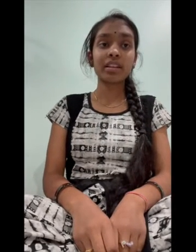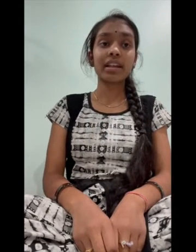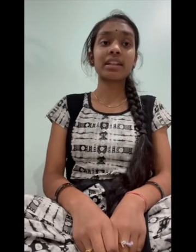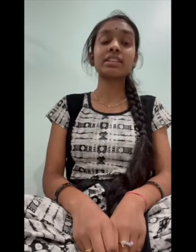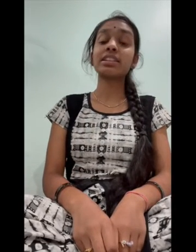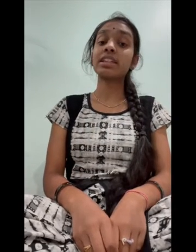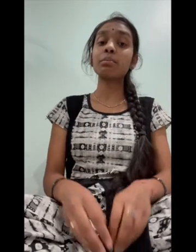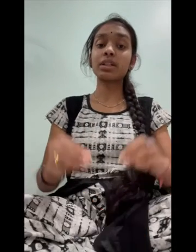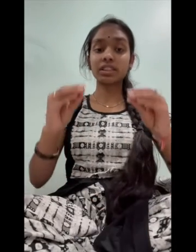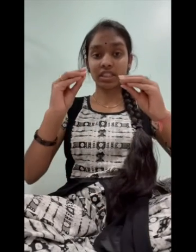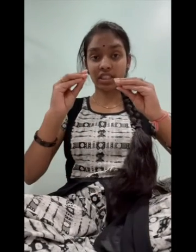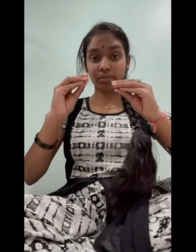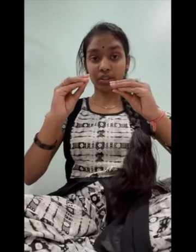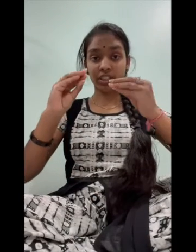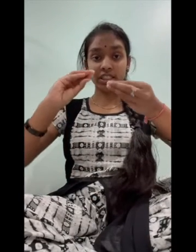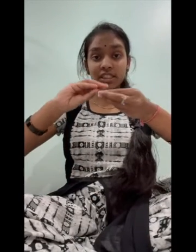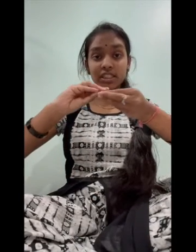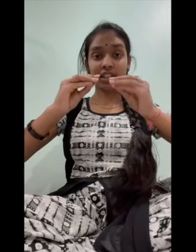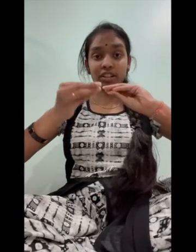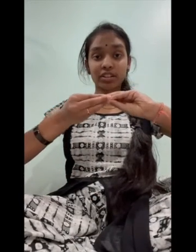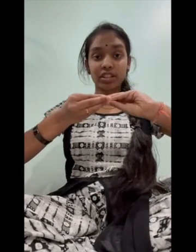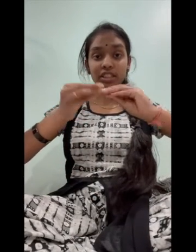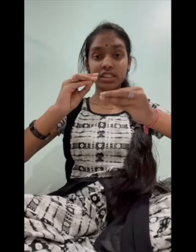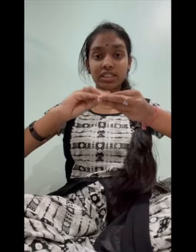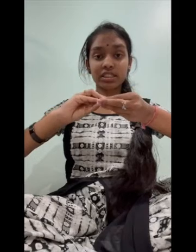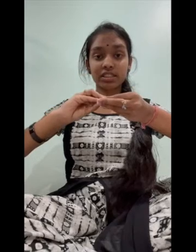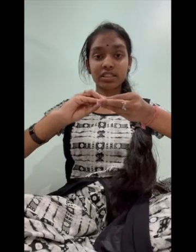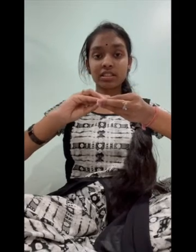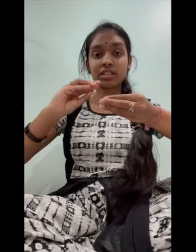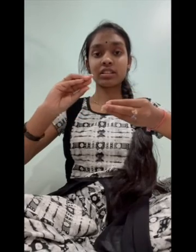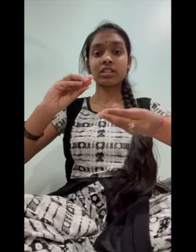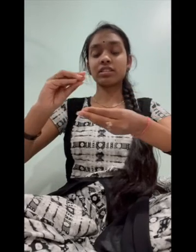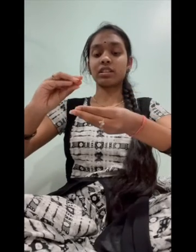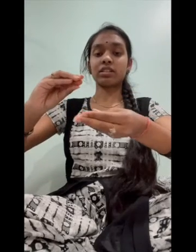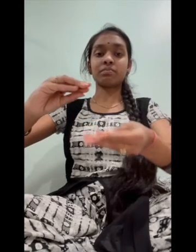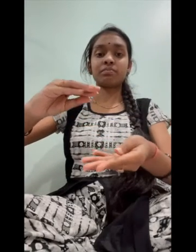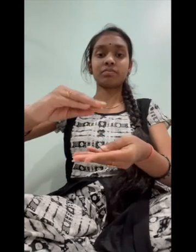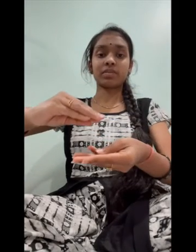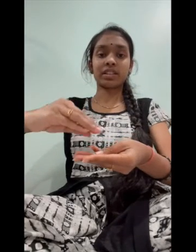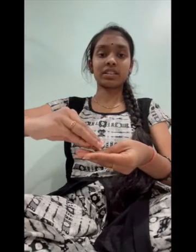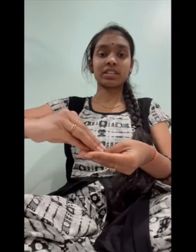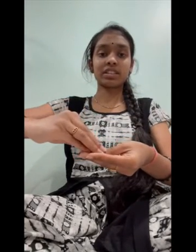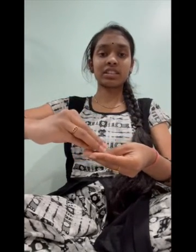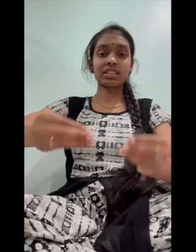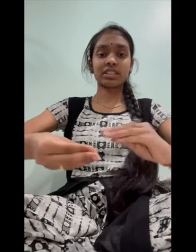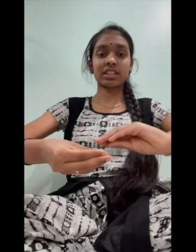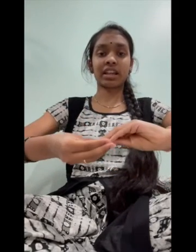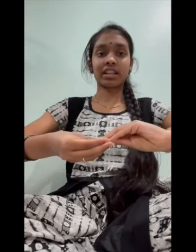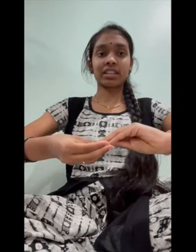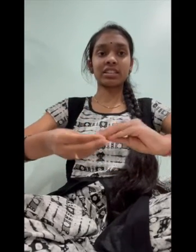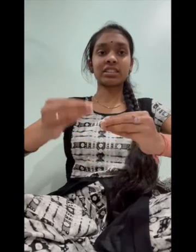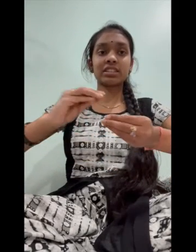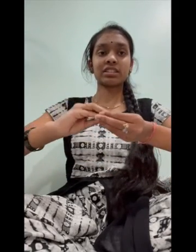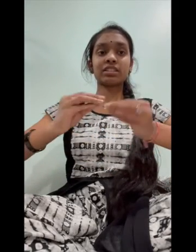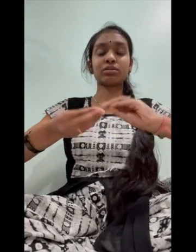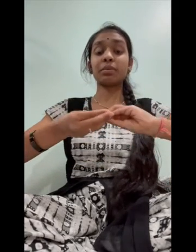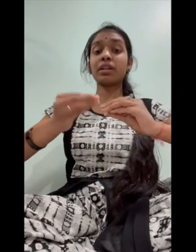And to say numbers, you take both your hands and you do this. So like this and like this. So this would be